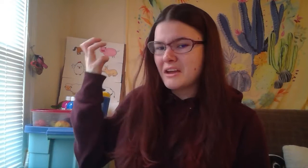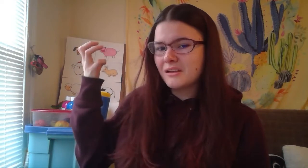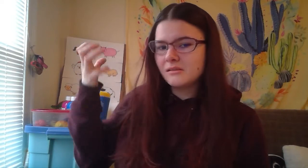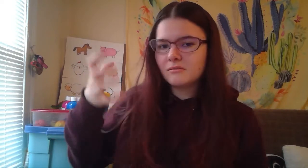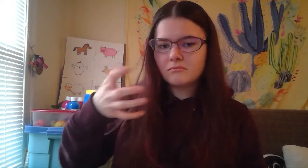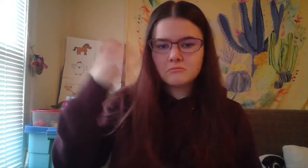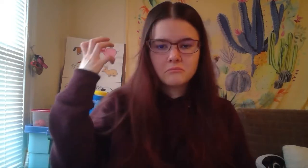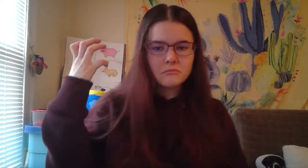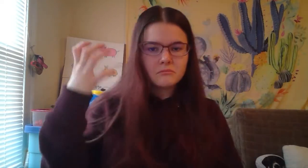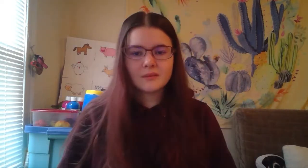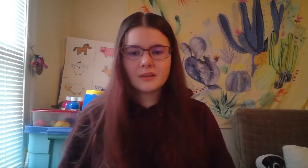Mad.